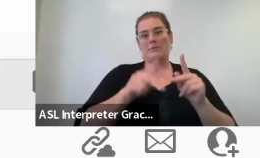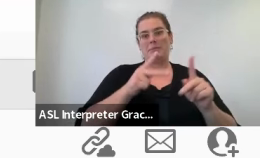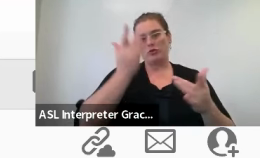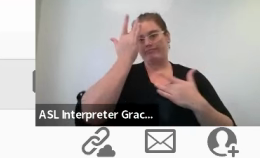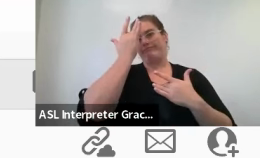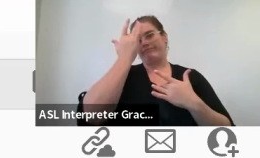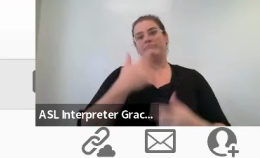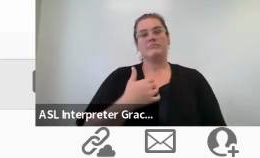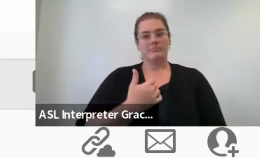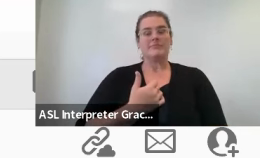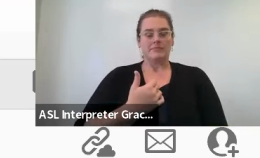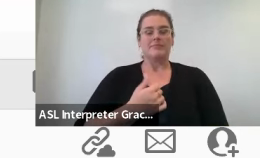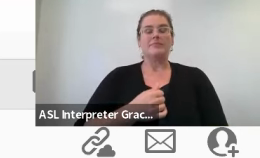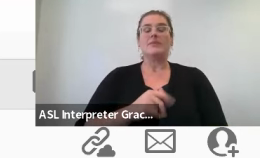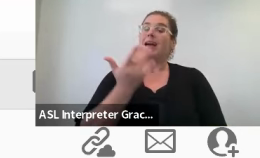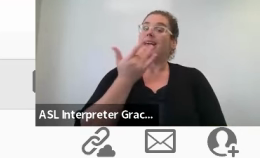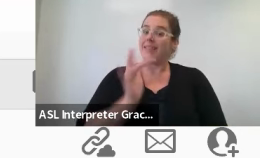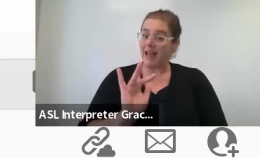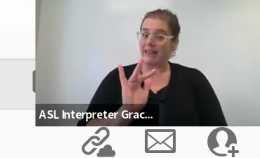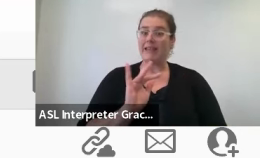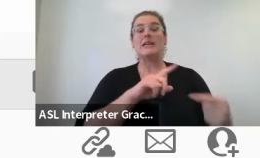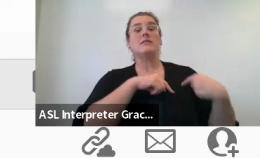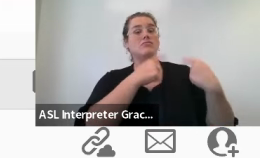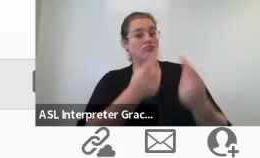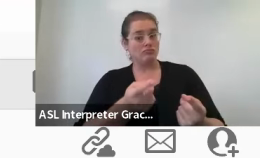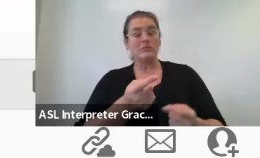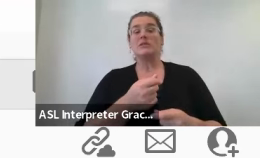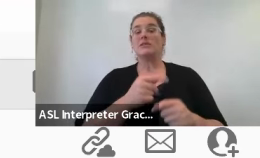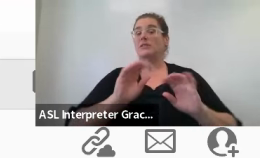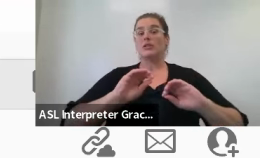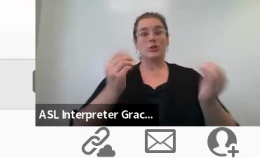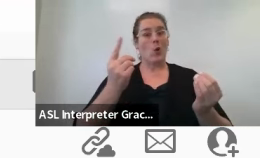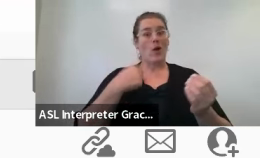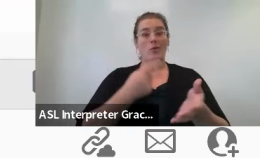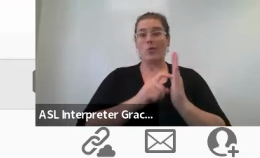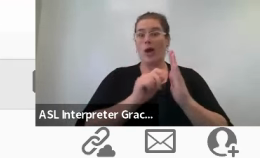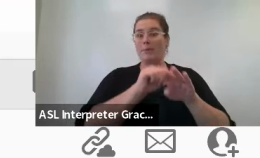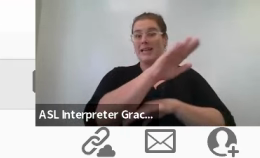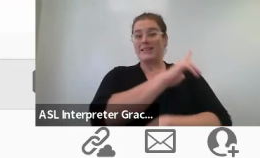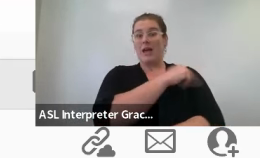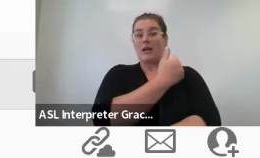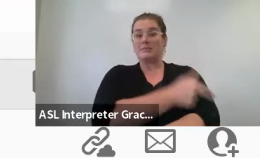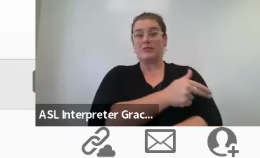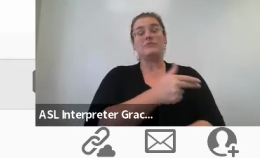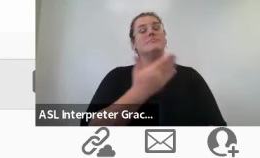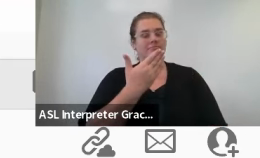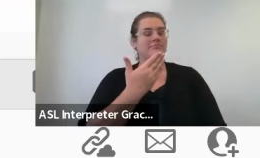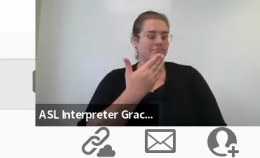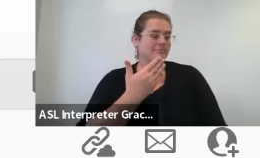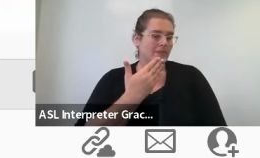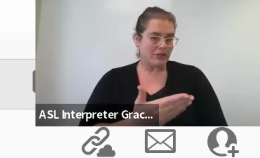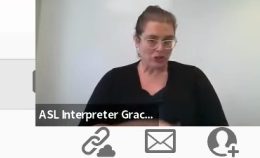Fortunately, we still did not have anyone who required hospitalization in the month